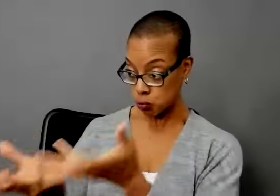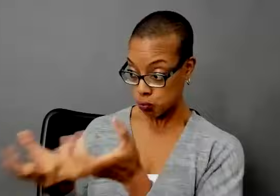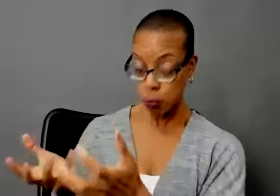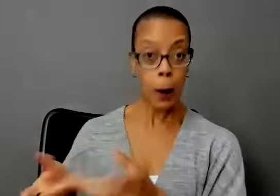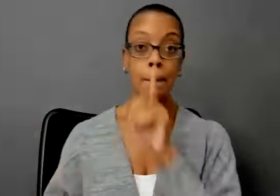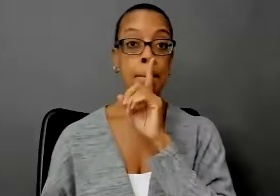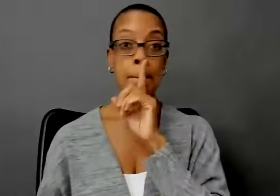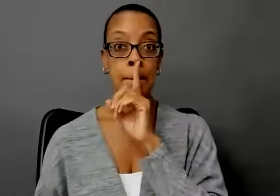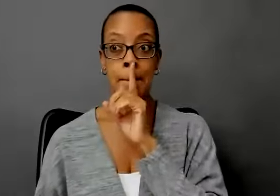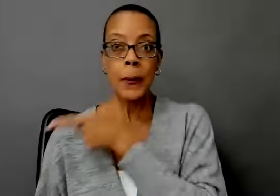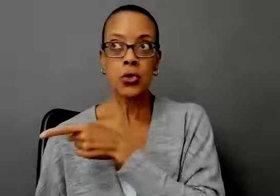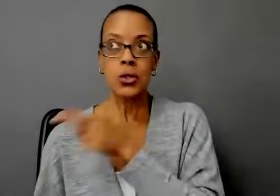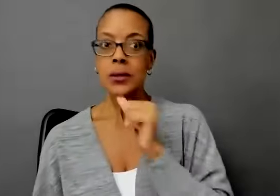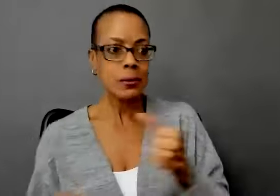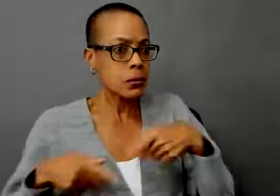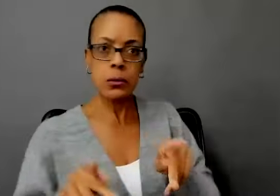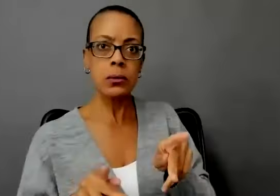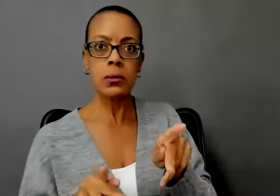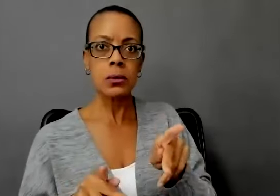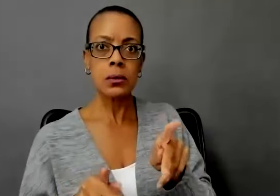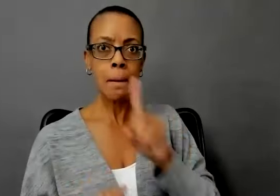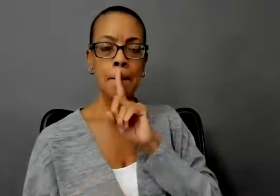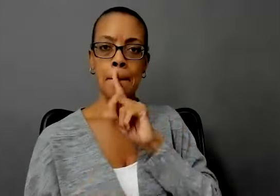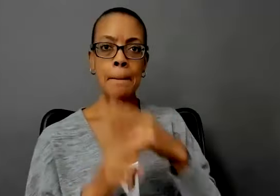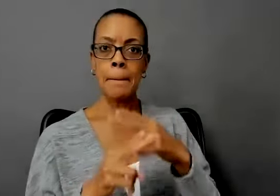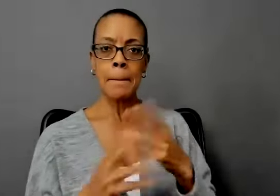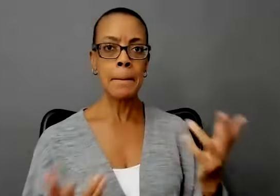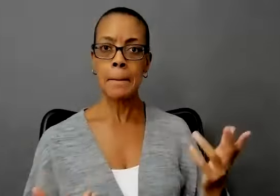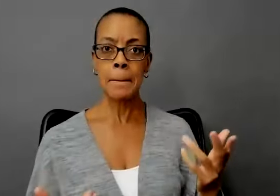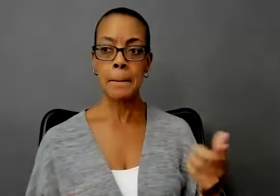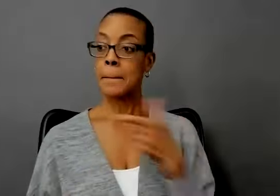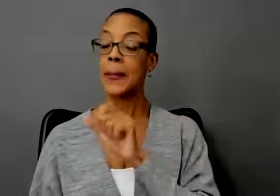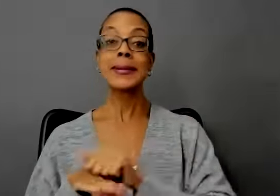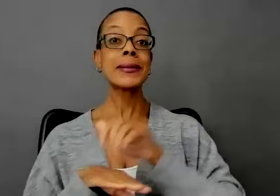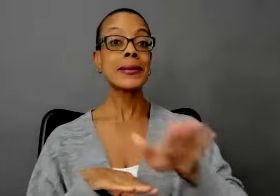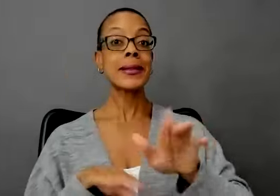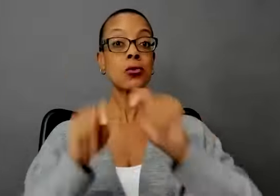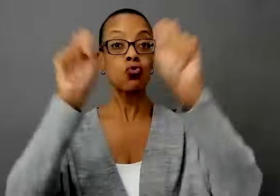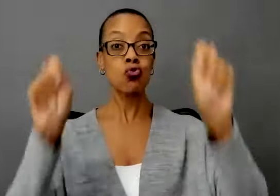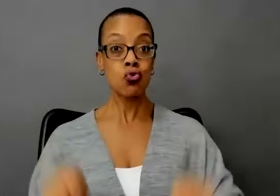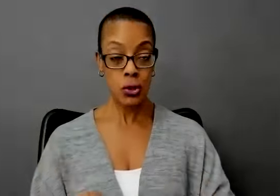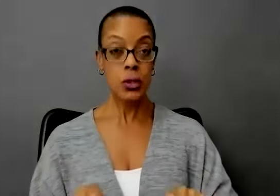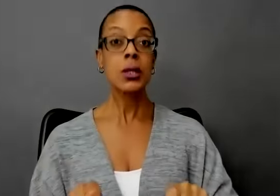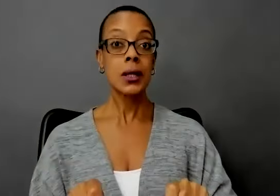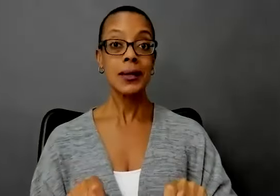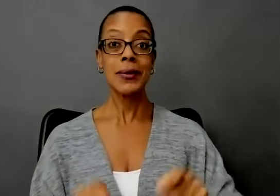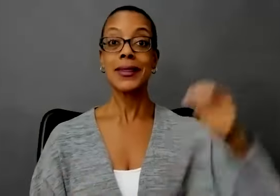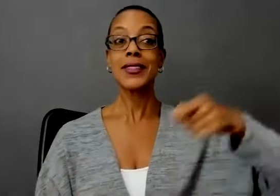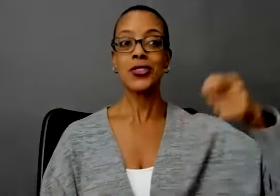and did not consent to it. She had sent a transcript of the judge's reasons for finding her